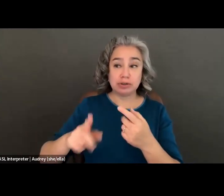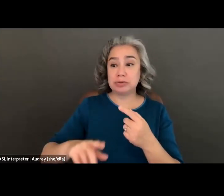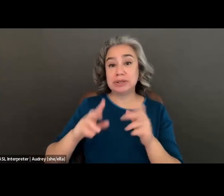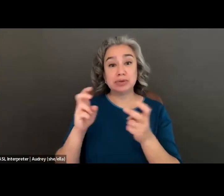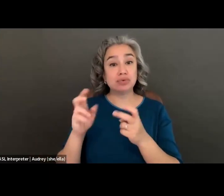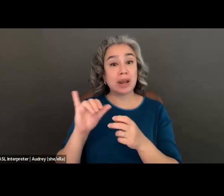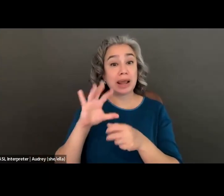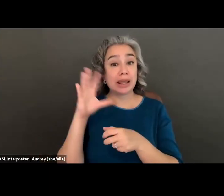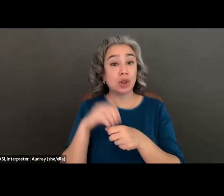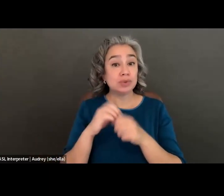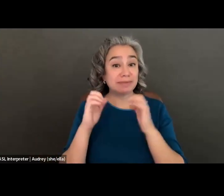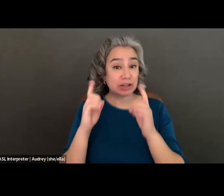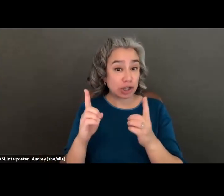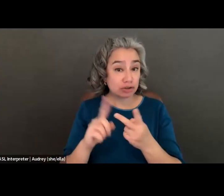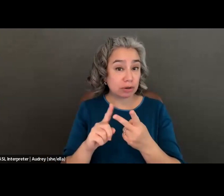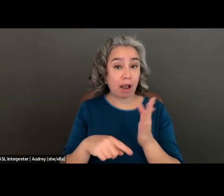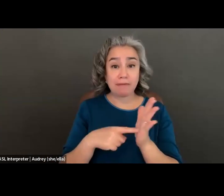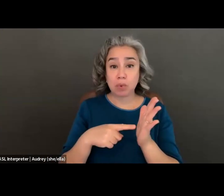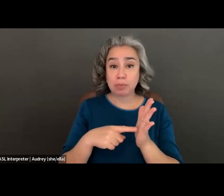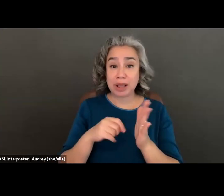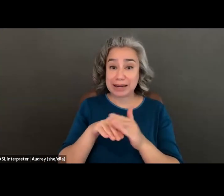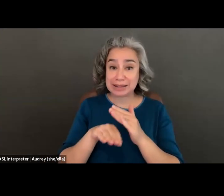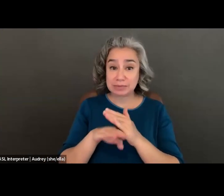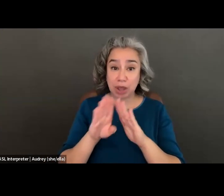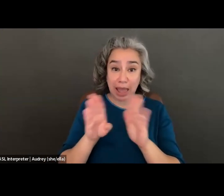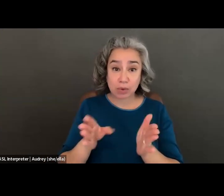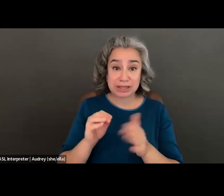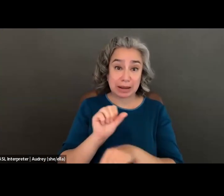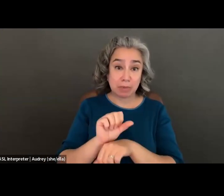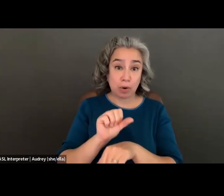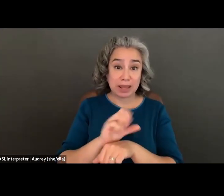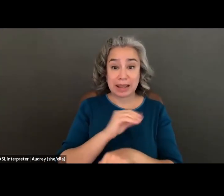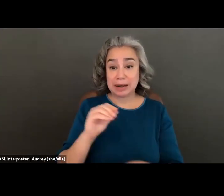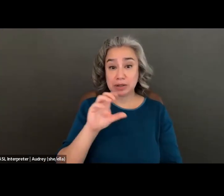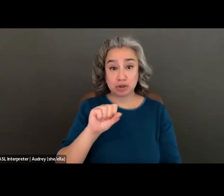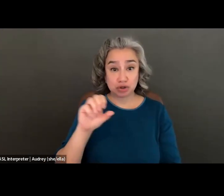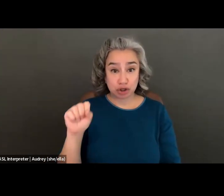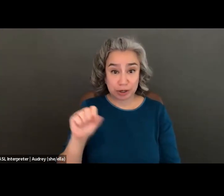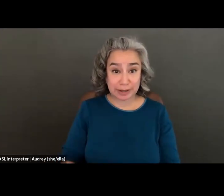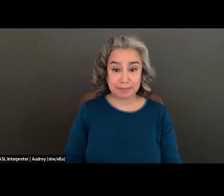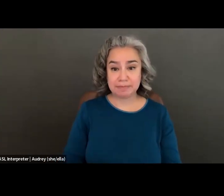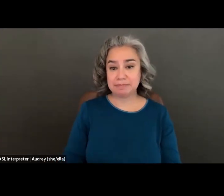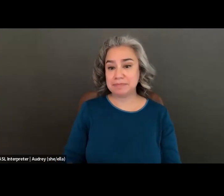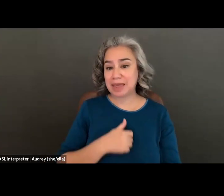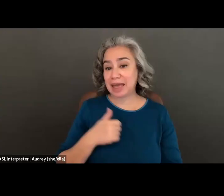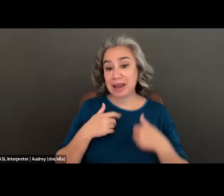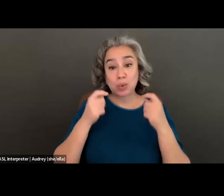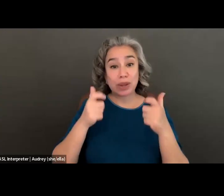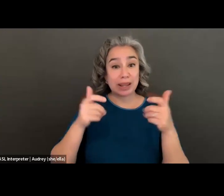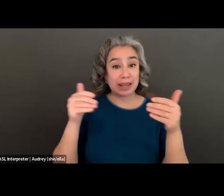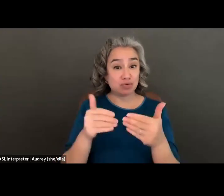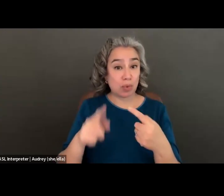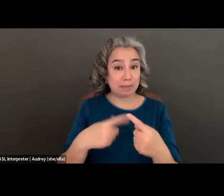inclusive education, affordable and accessible housing, and employment, and social security. I had a quick introduction